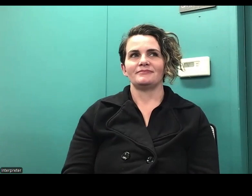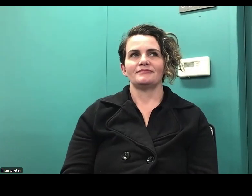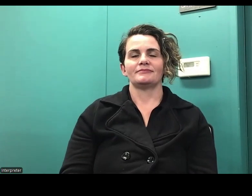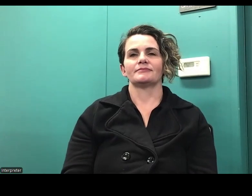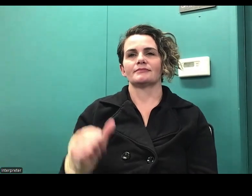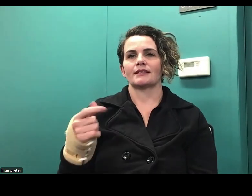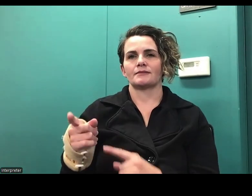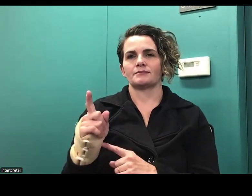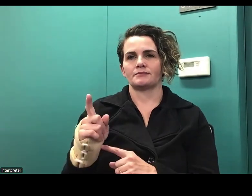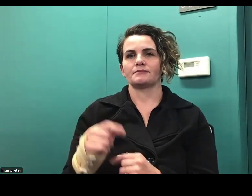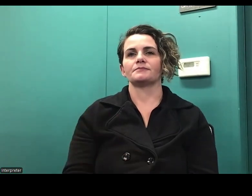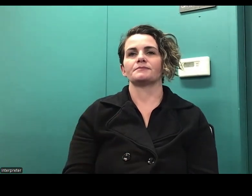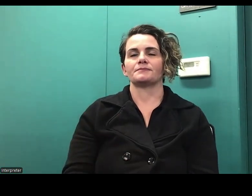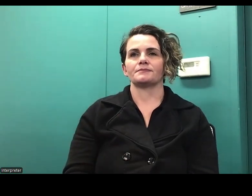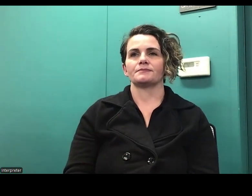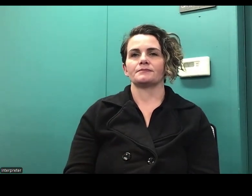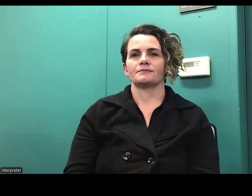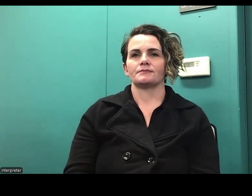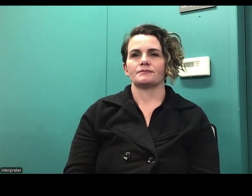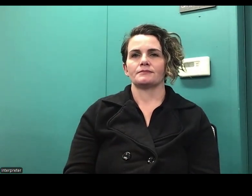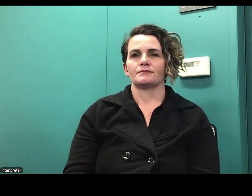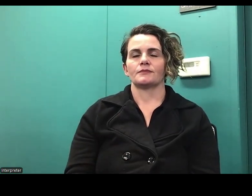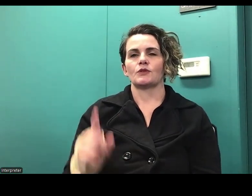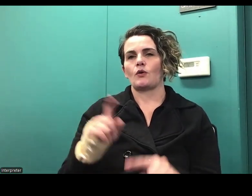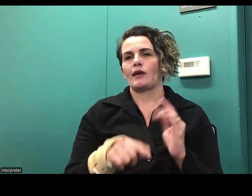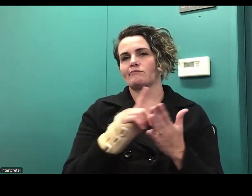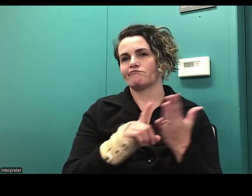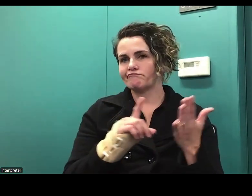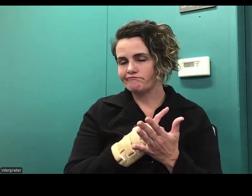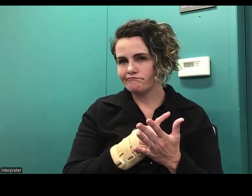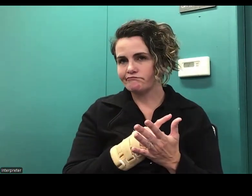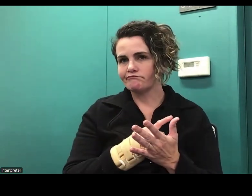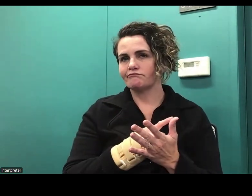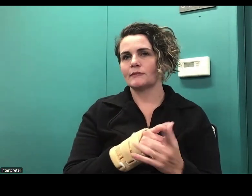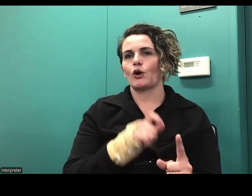minutes. Okay. Can discriminate against, harass.